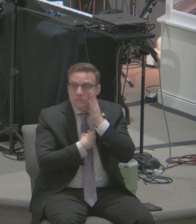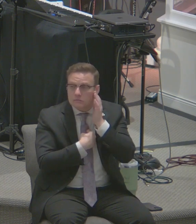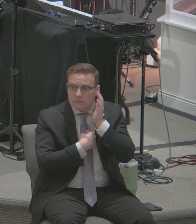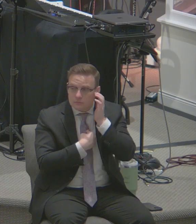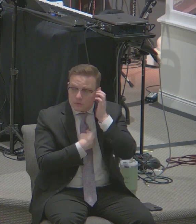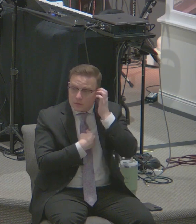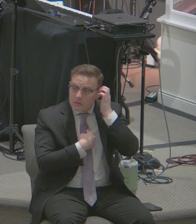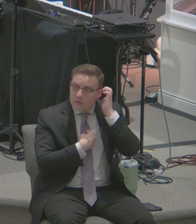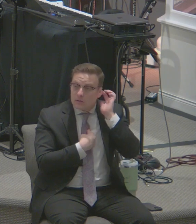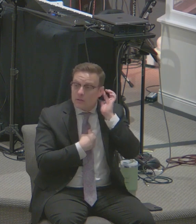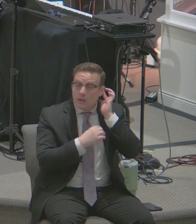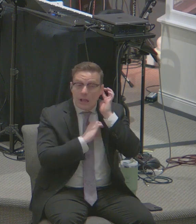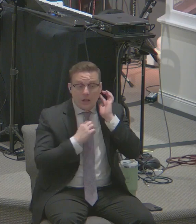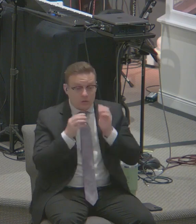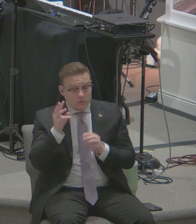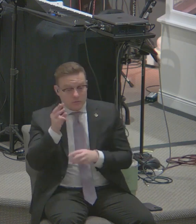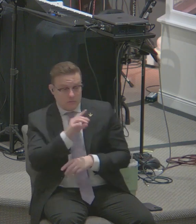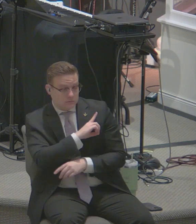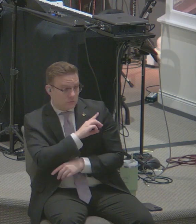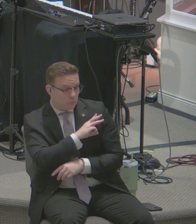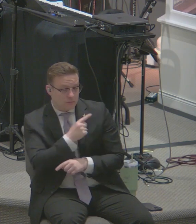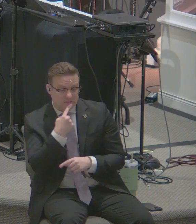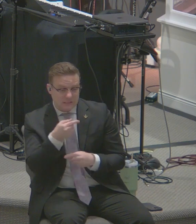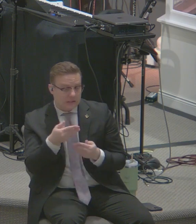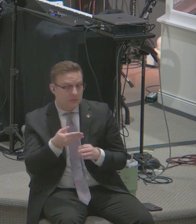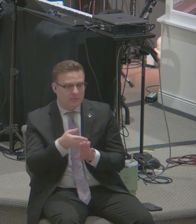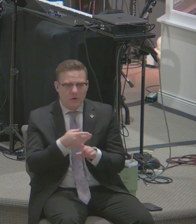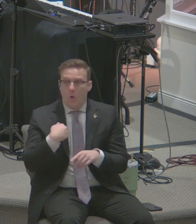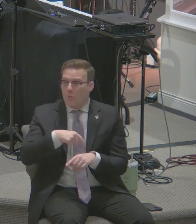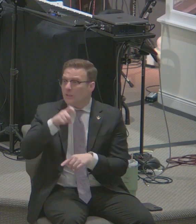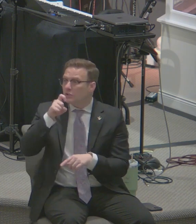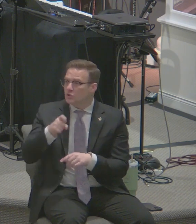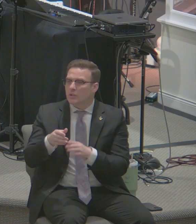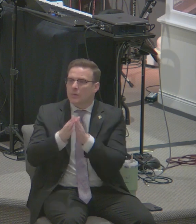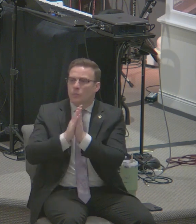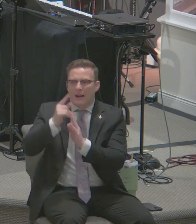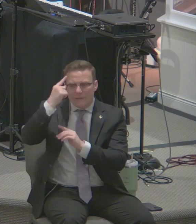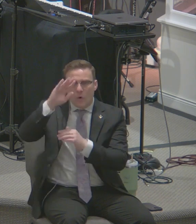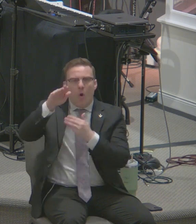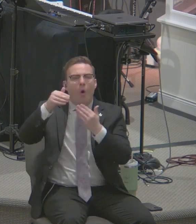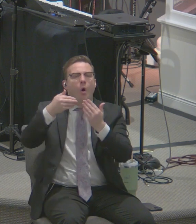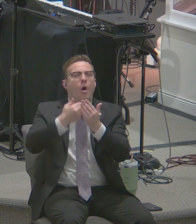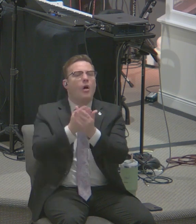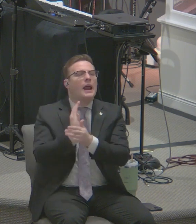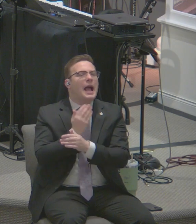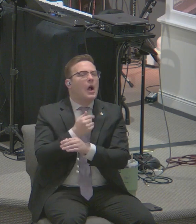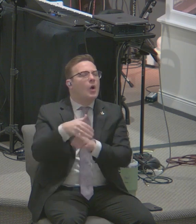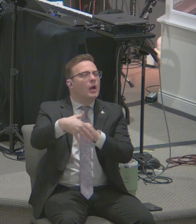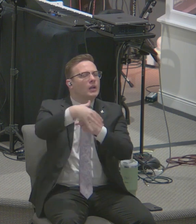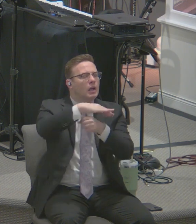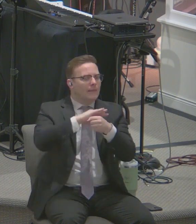It's like Elder Williams has said before, we ought to pray for the entire covering that is over this church.